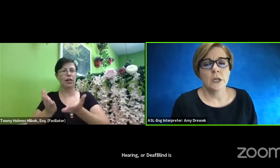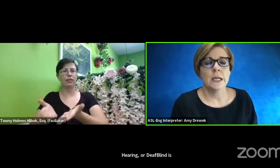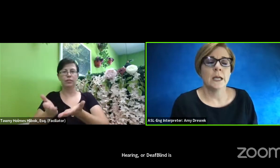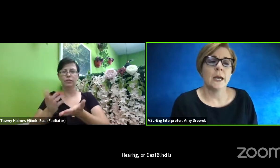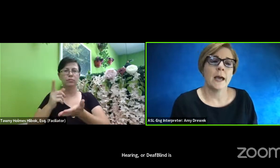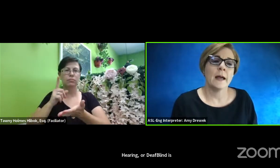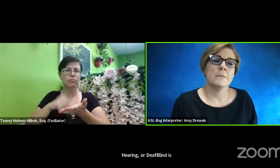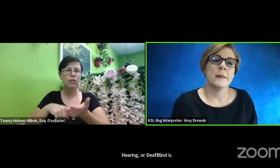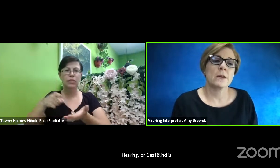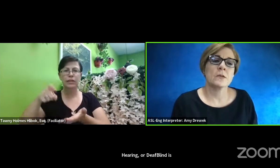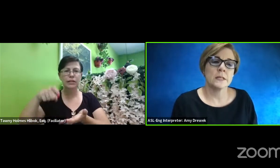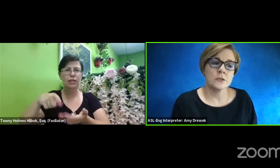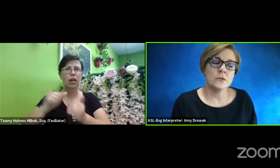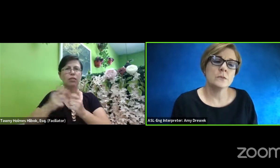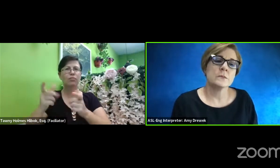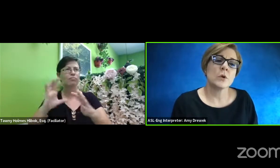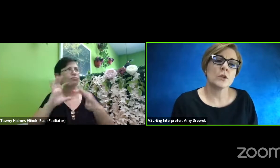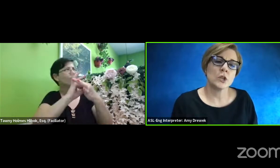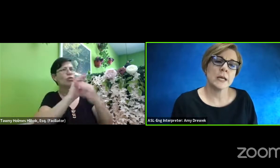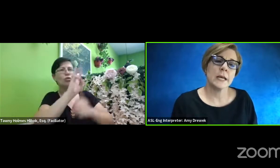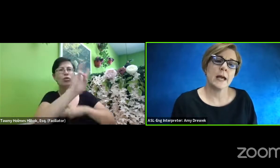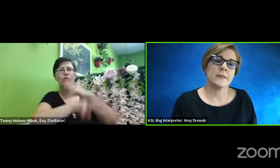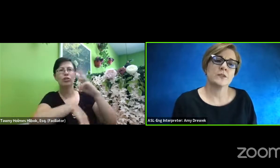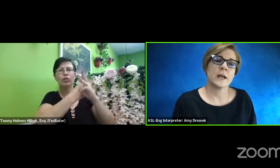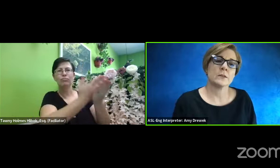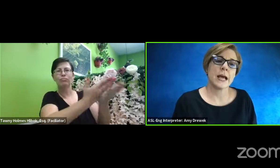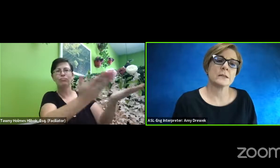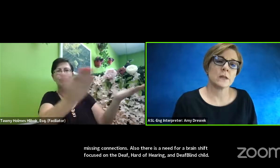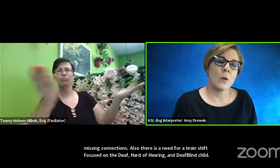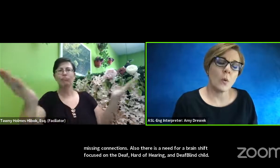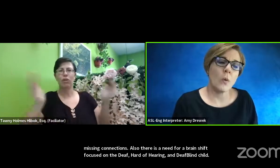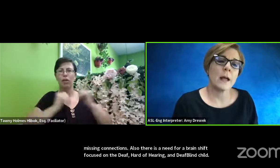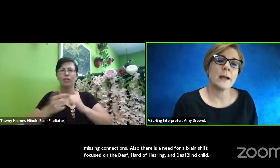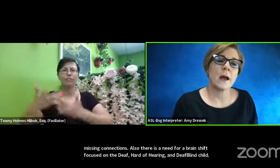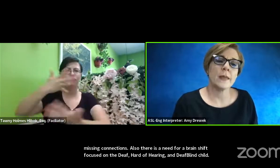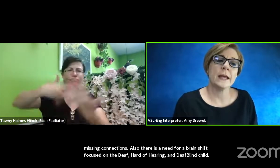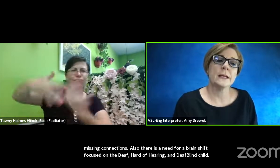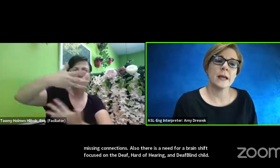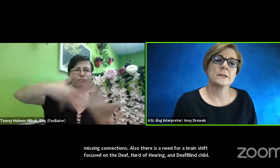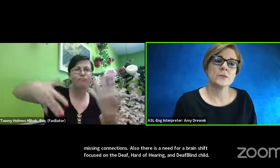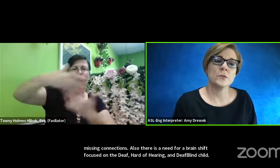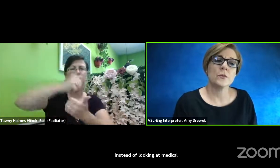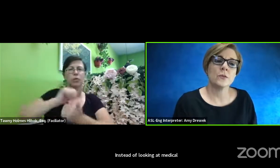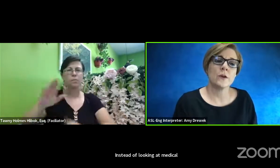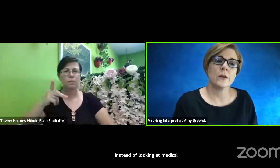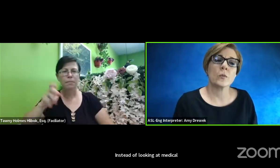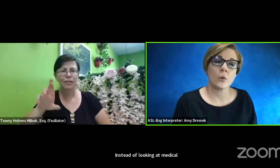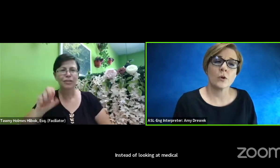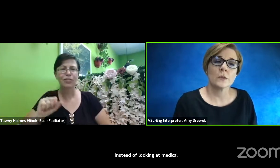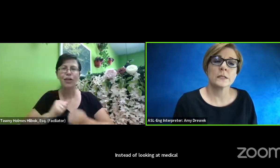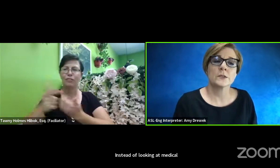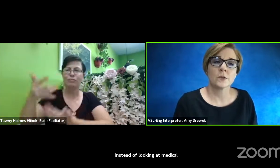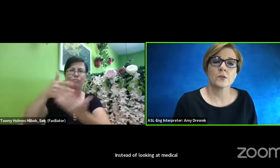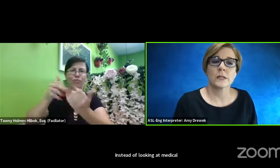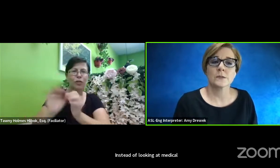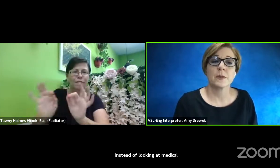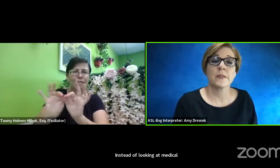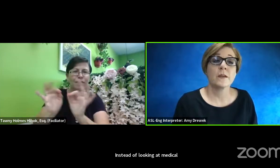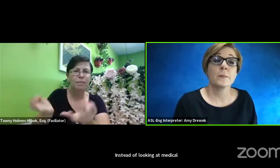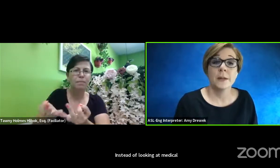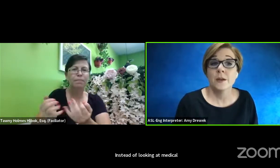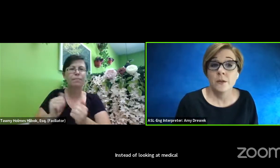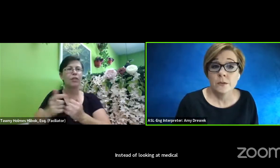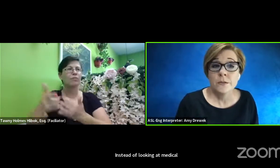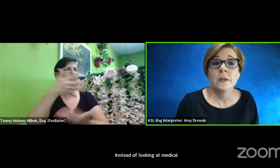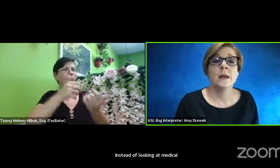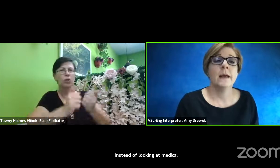Instead of looking at medical issues, more looking at the child as a whole and how they connect to the greater world and socialize